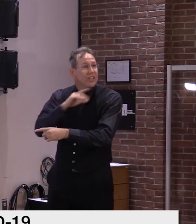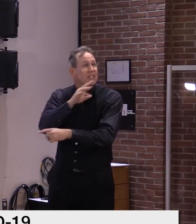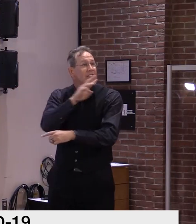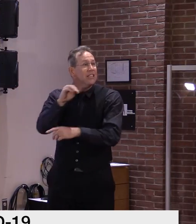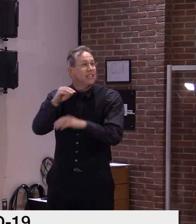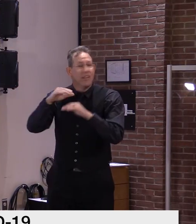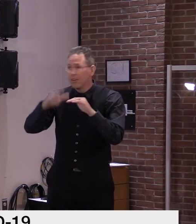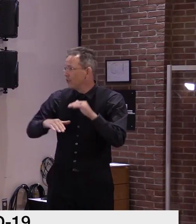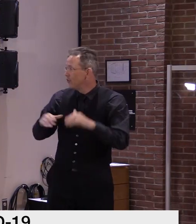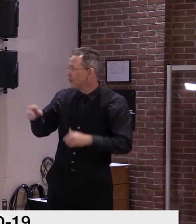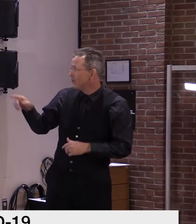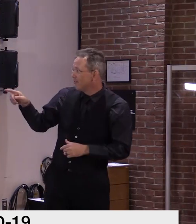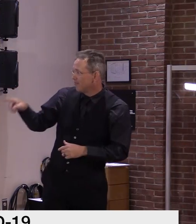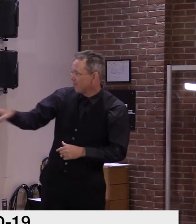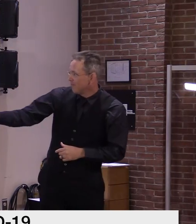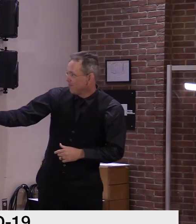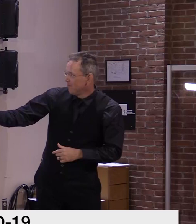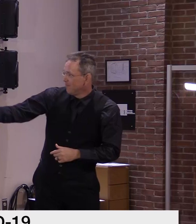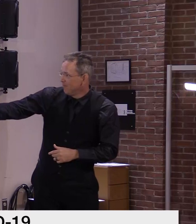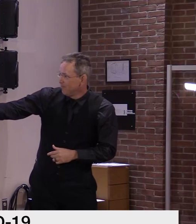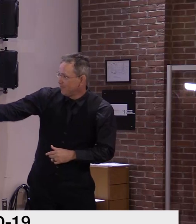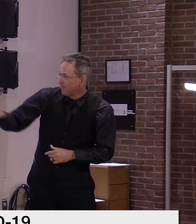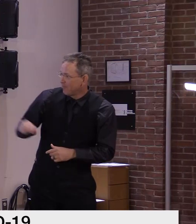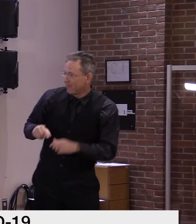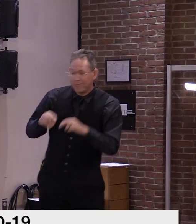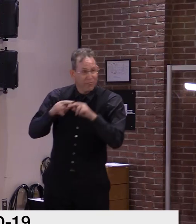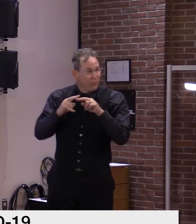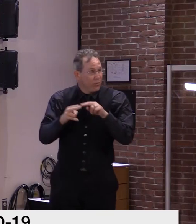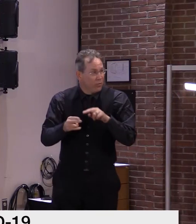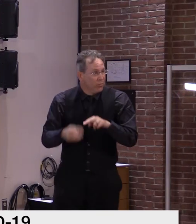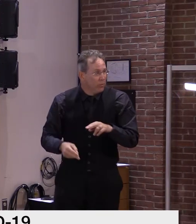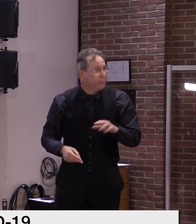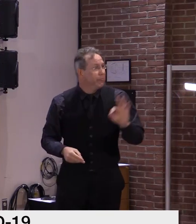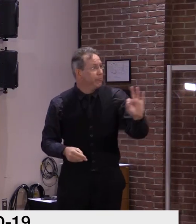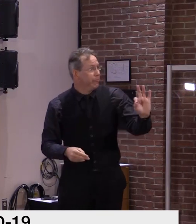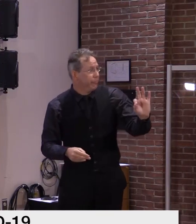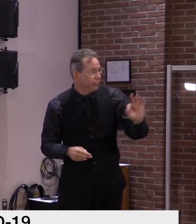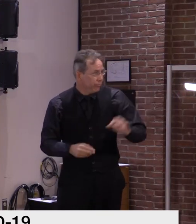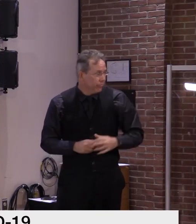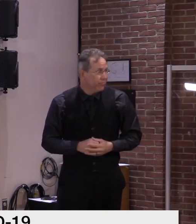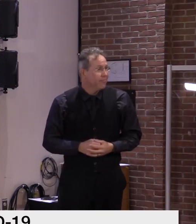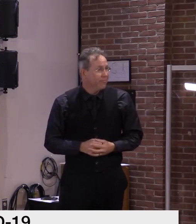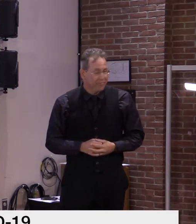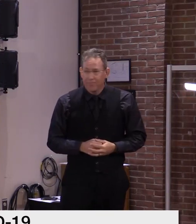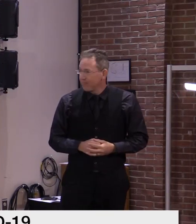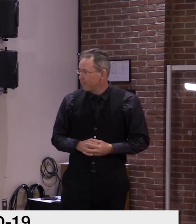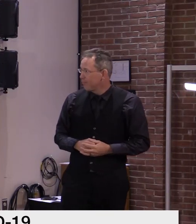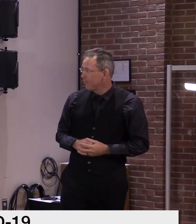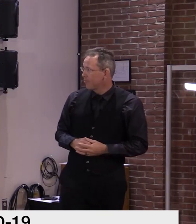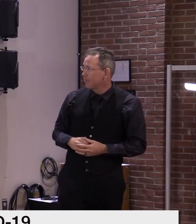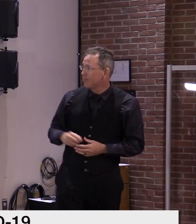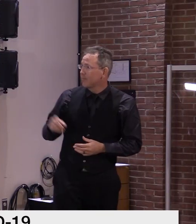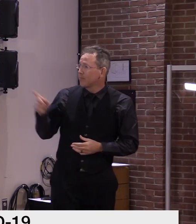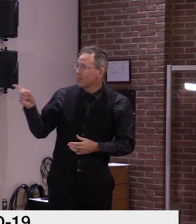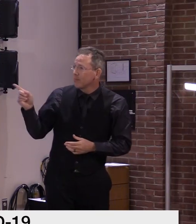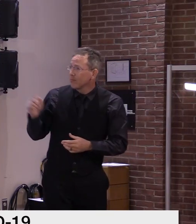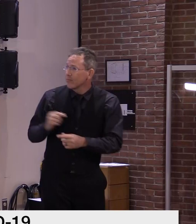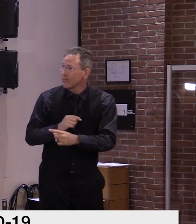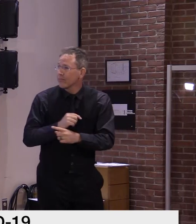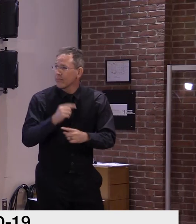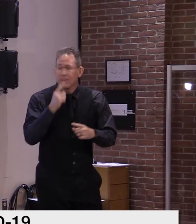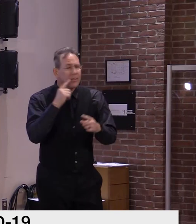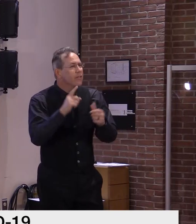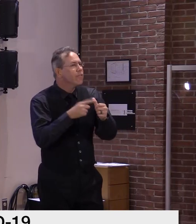climb as well. But note, as we just mentioned earlier, that cases continue to be higher in those age groups that are